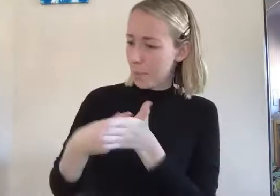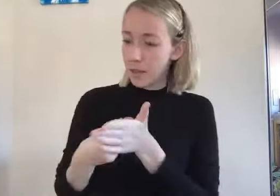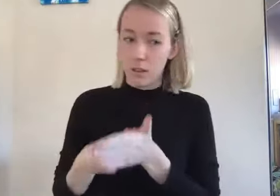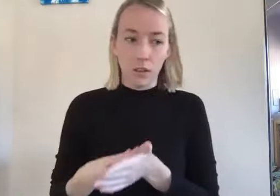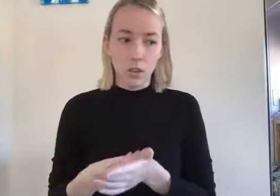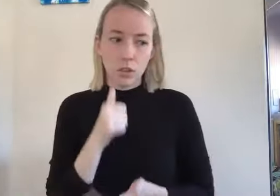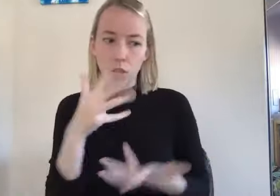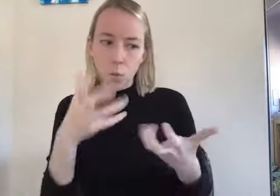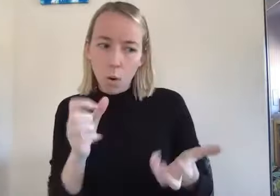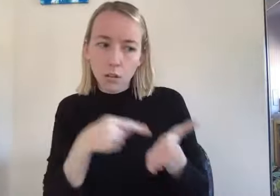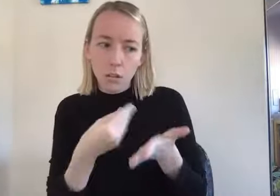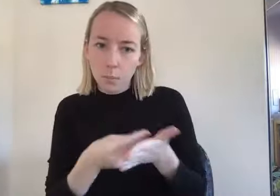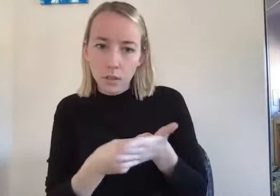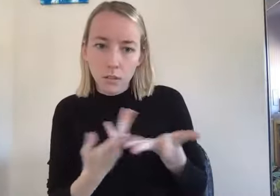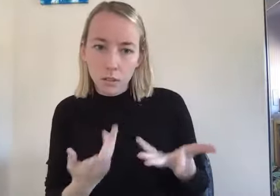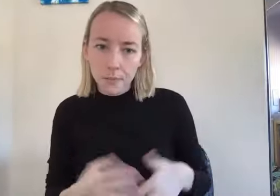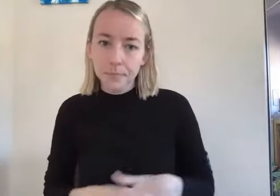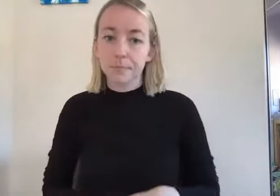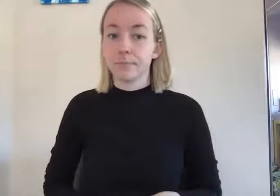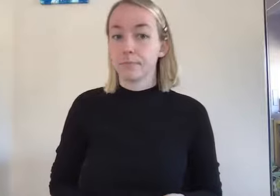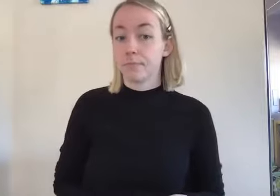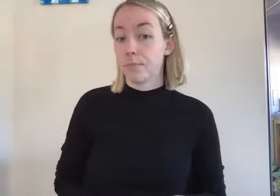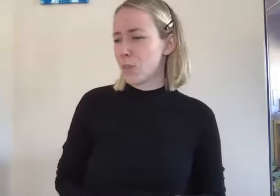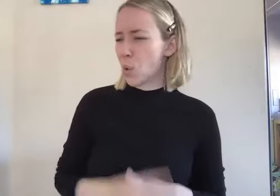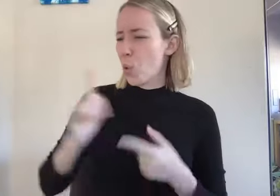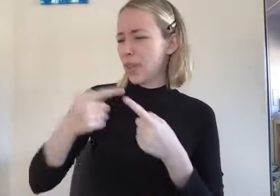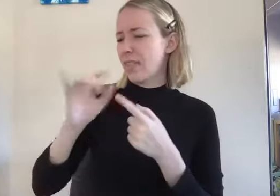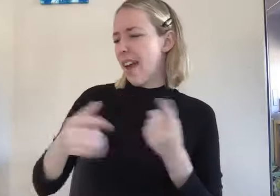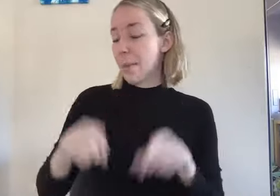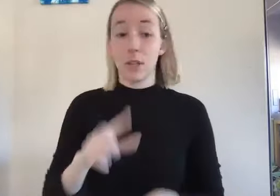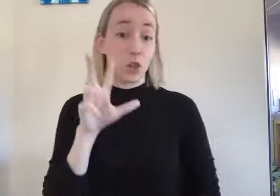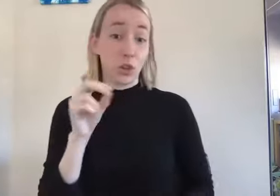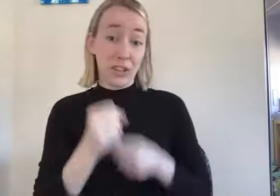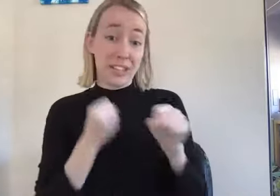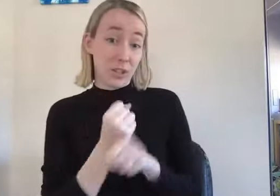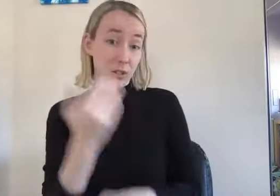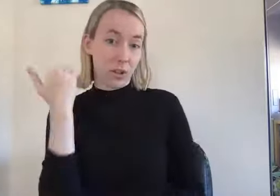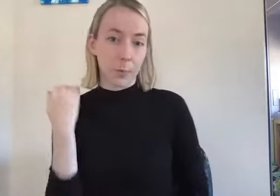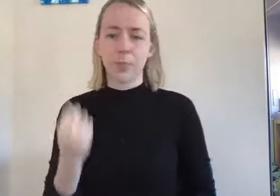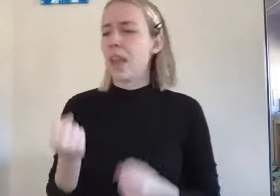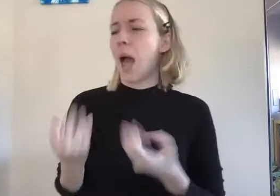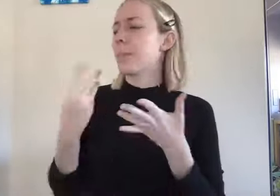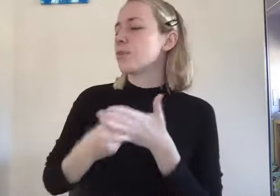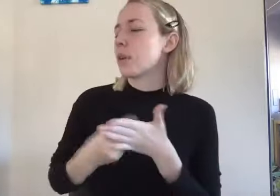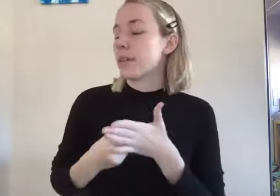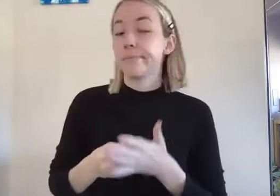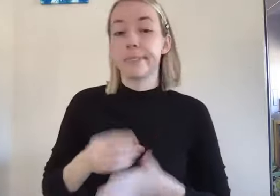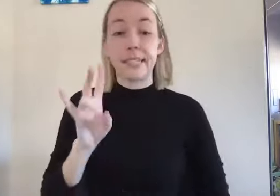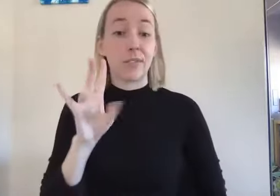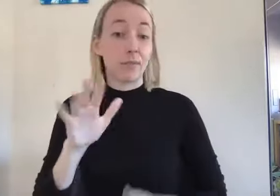money." And I said, "Well, she wouldn't take it." He said, "How long ago was it?" I said, "It was 30 years ago." He goes, "How much was it?" I